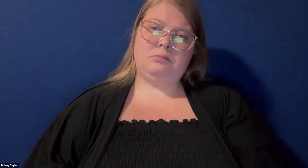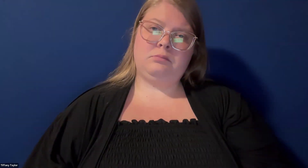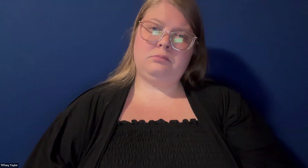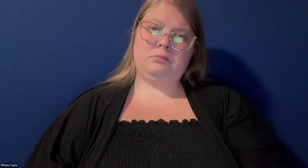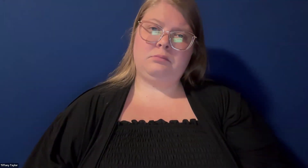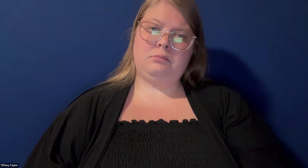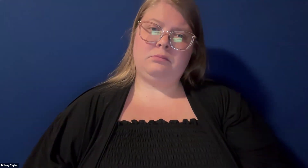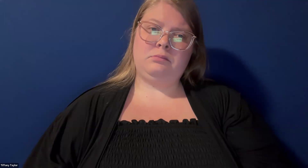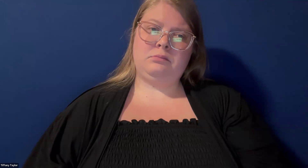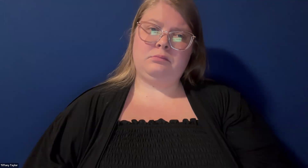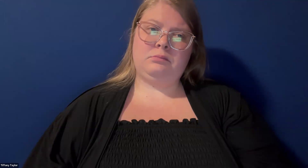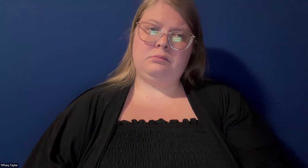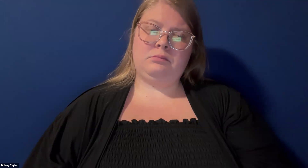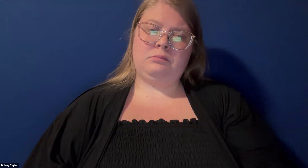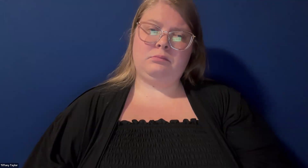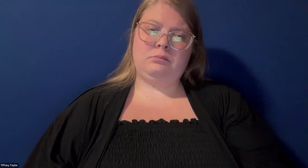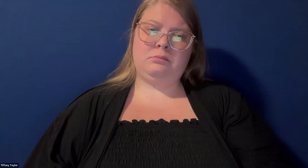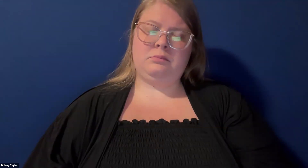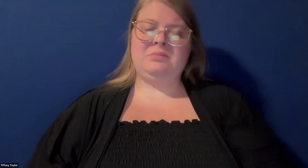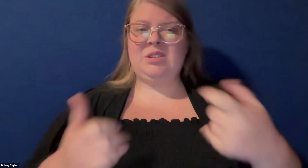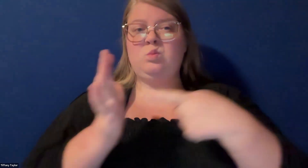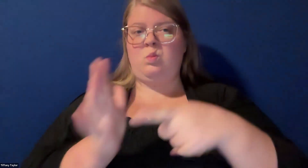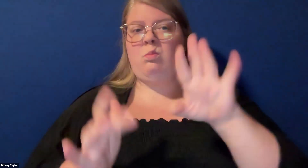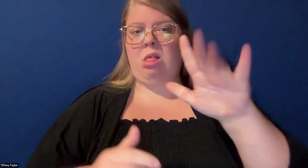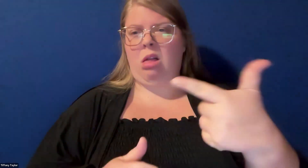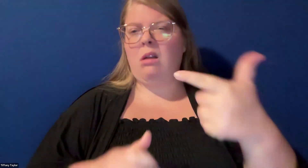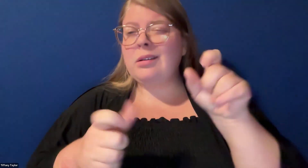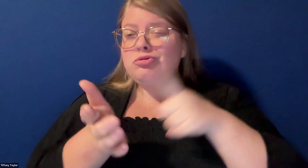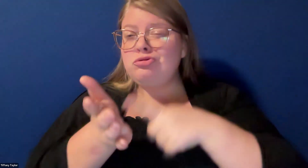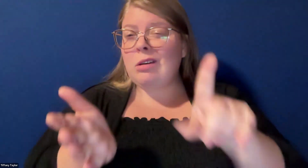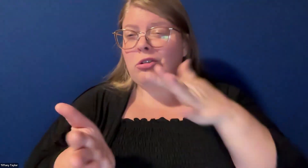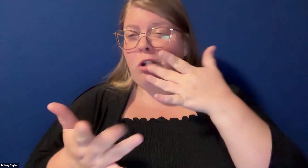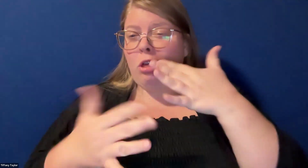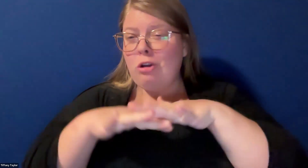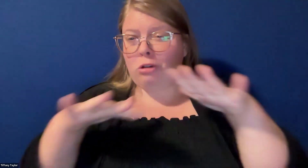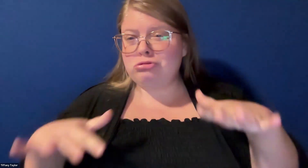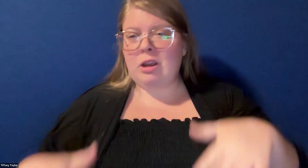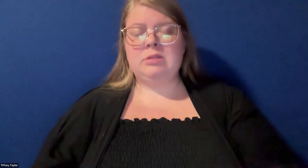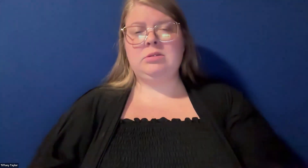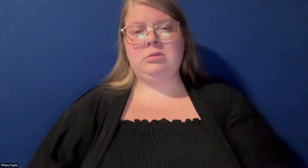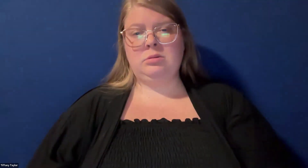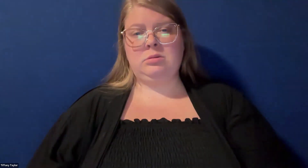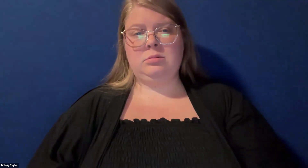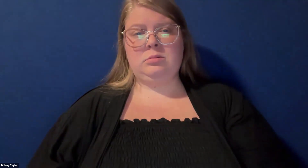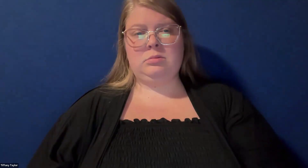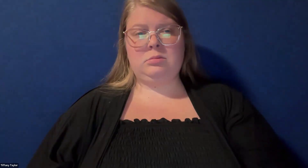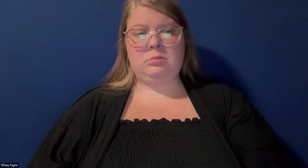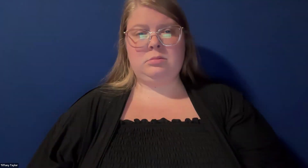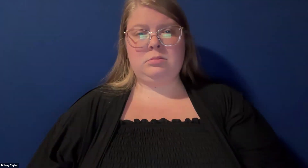this block, so I can check the color contrast issue of this, I can say the label.